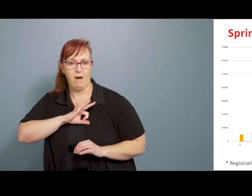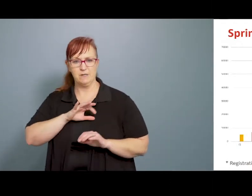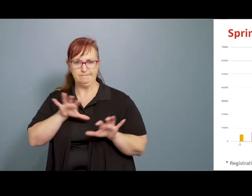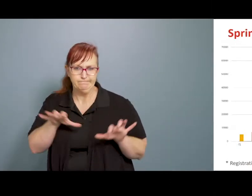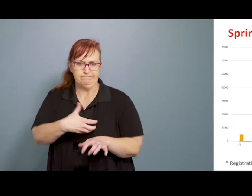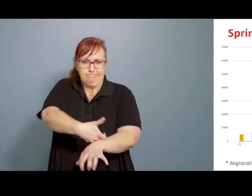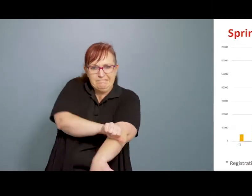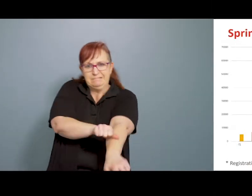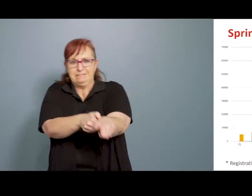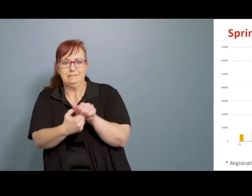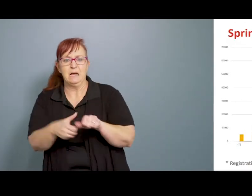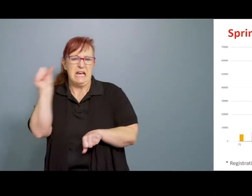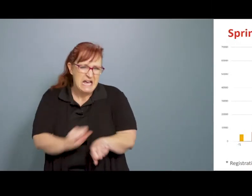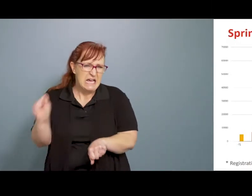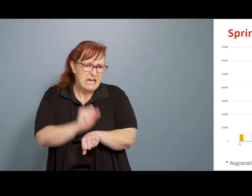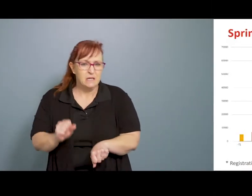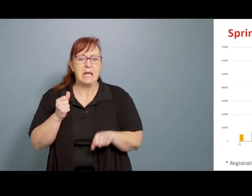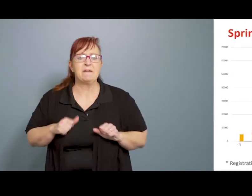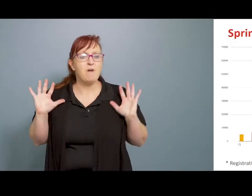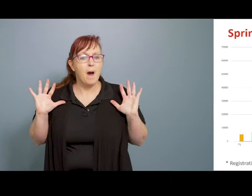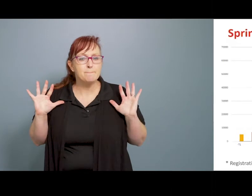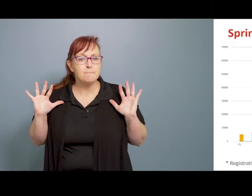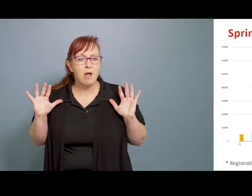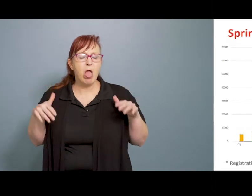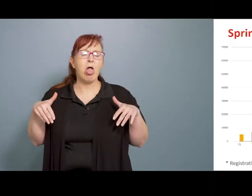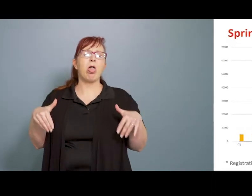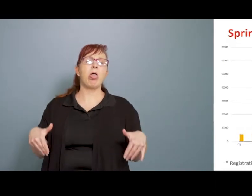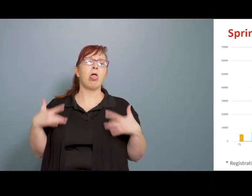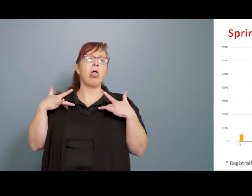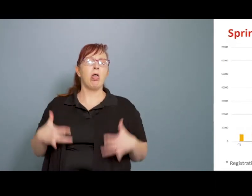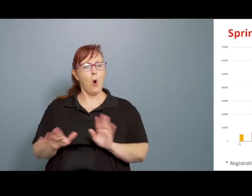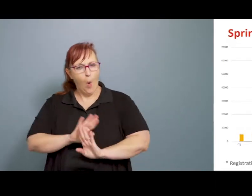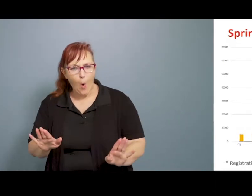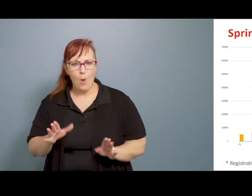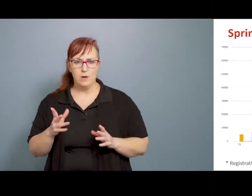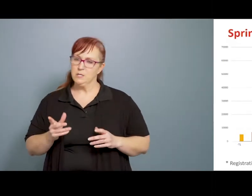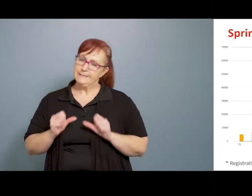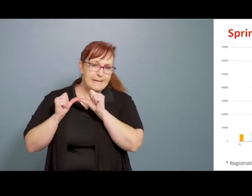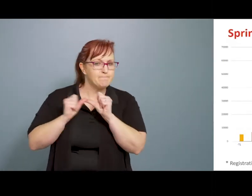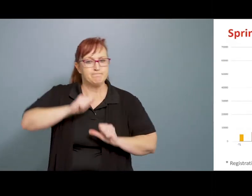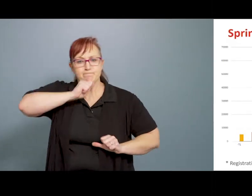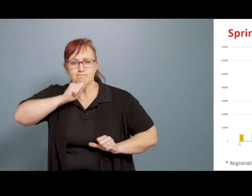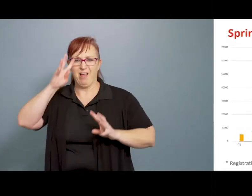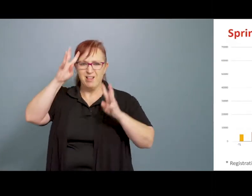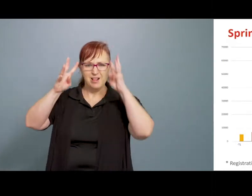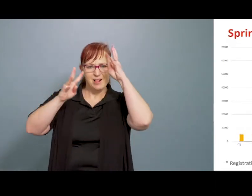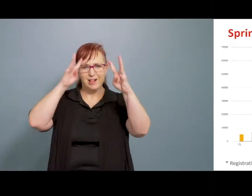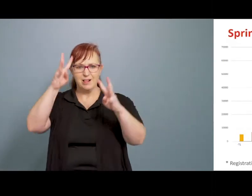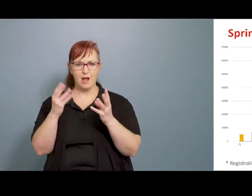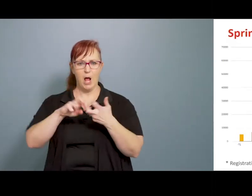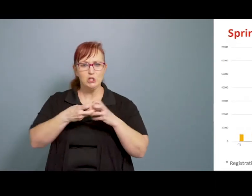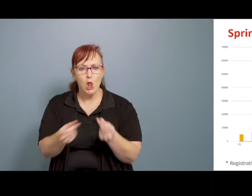got tough, we didn't lay down. We started marching and coming up with solutions and collaborating.